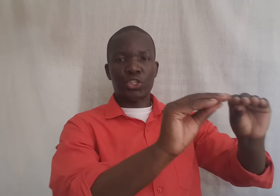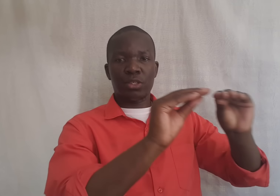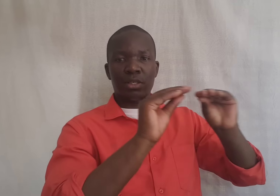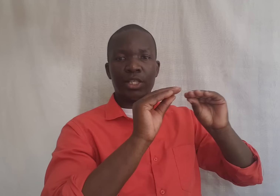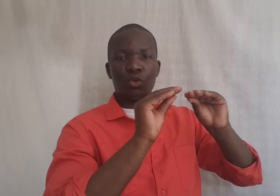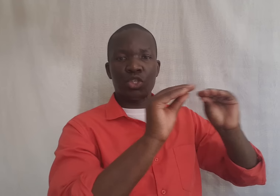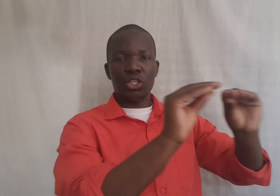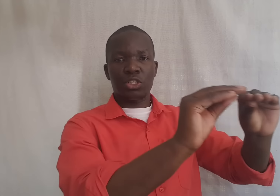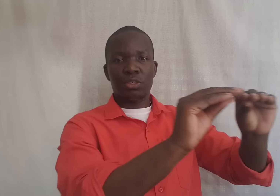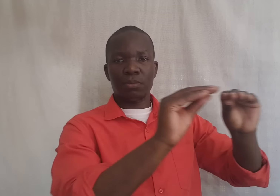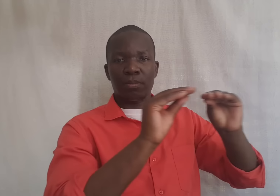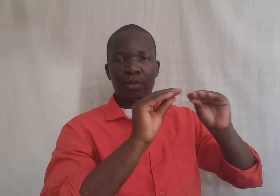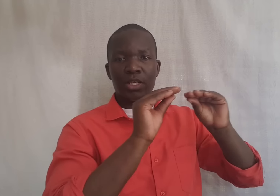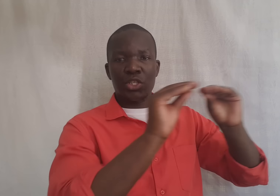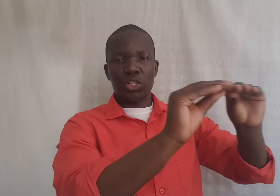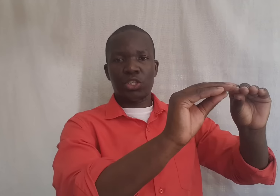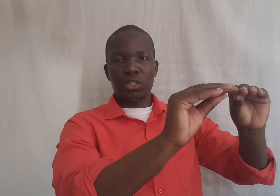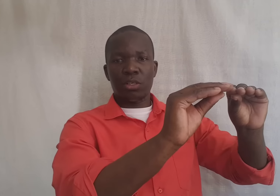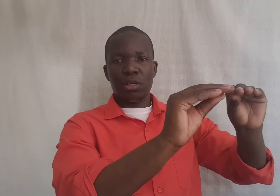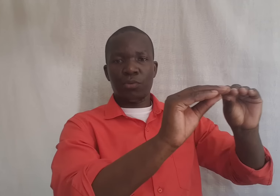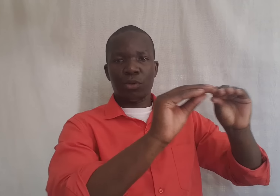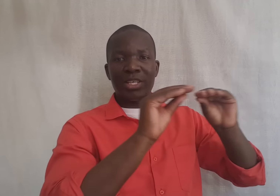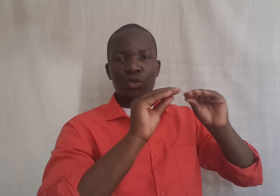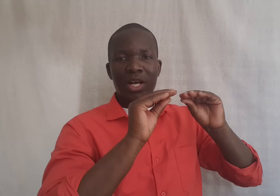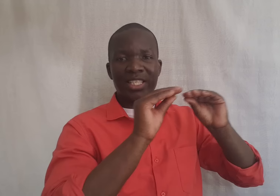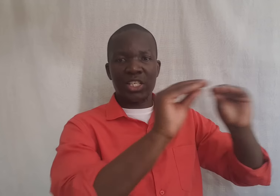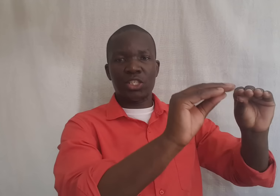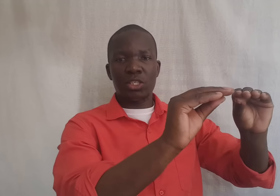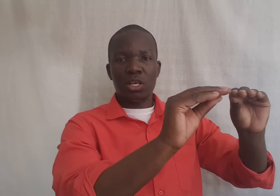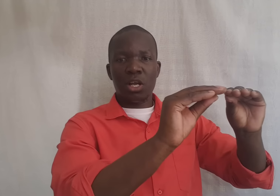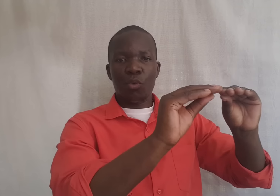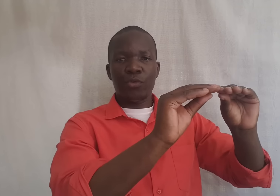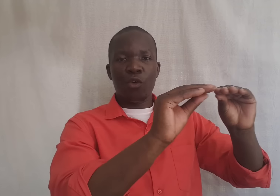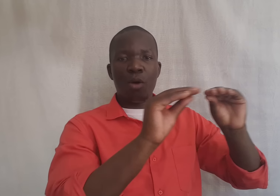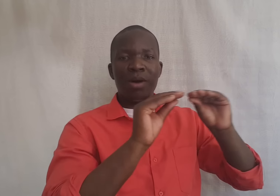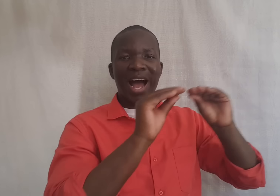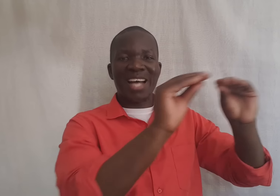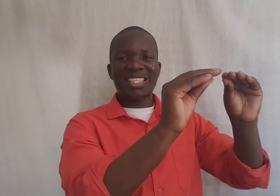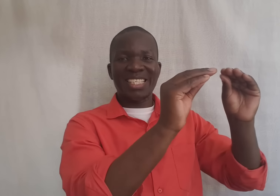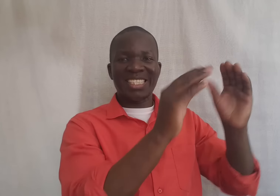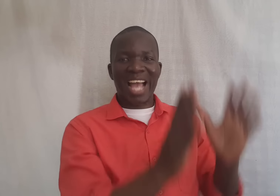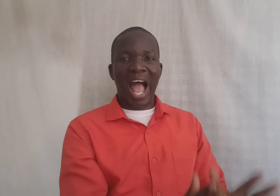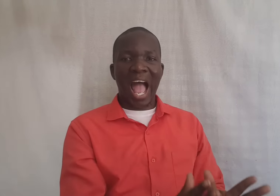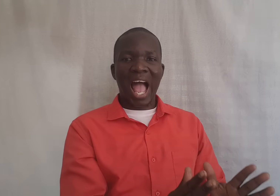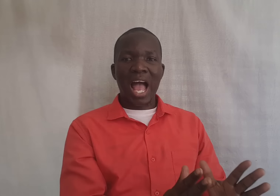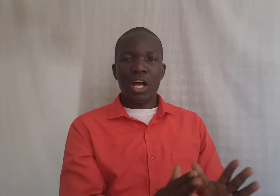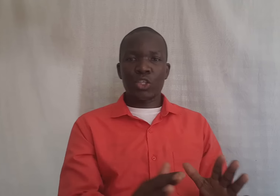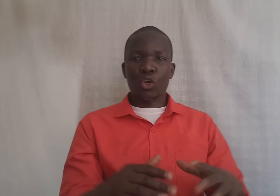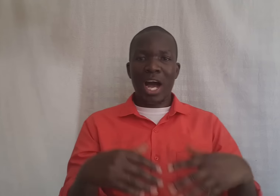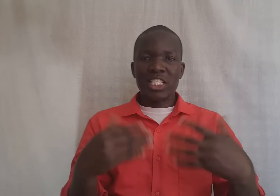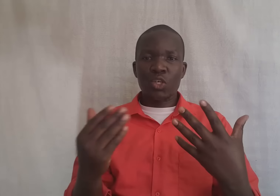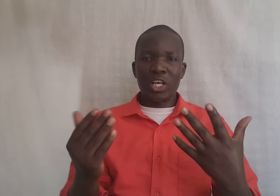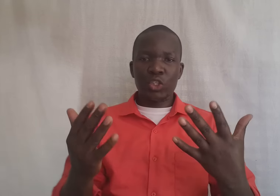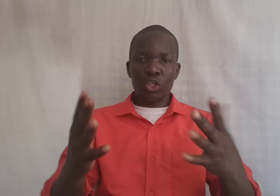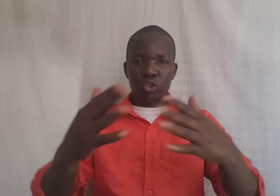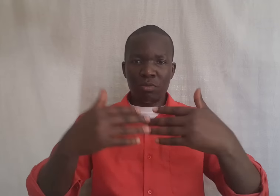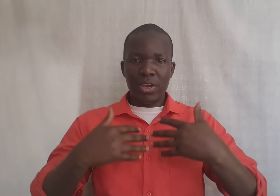Teach. This is to teach. Teach. From this word teach, we form a teacher. So articulation should be